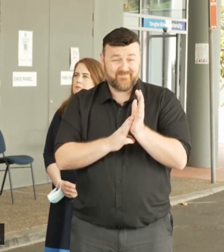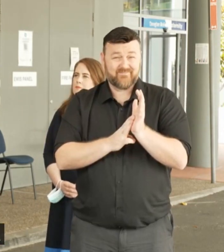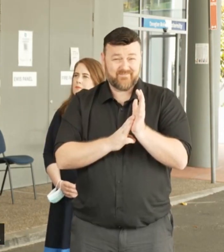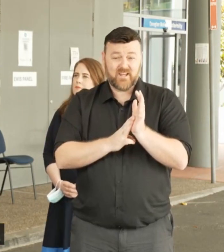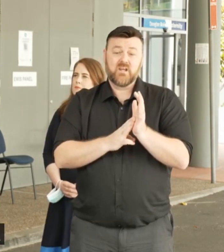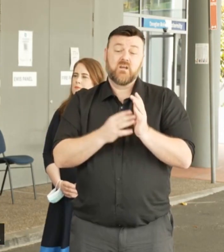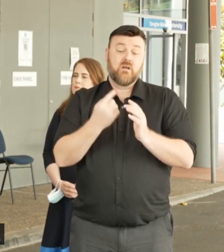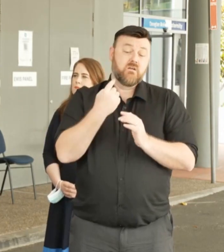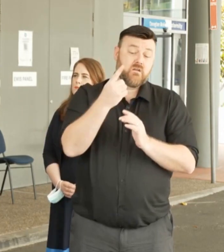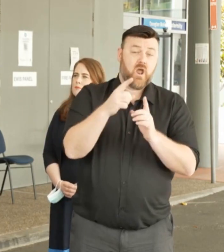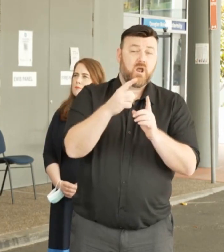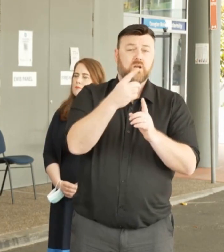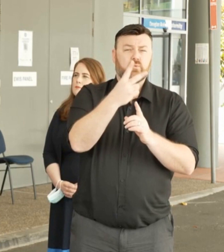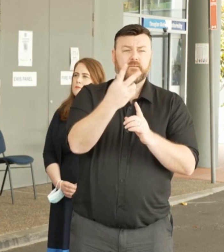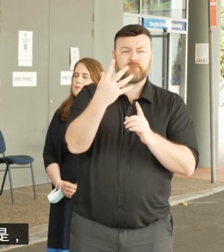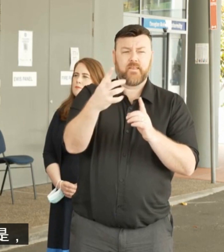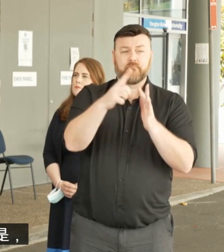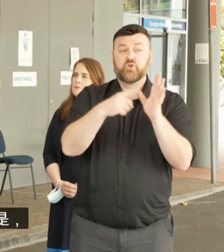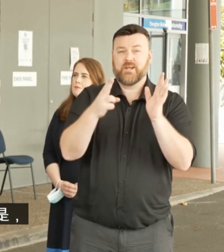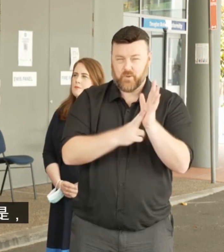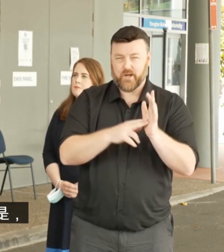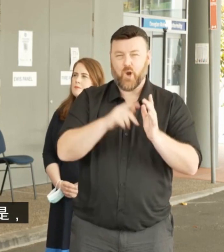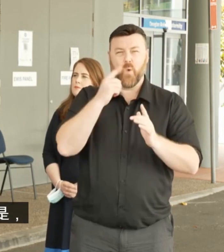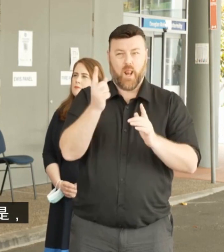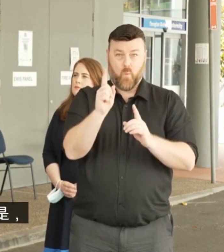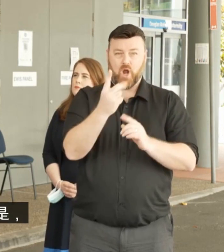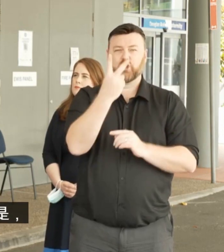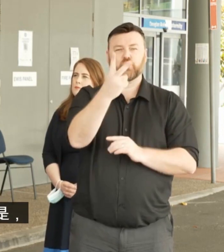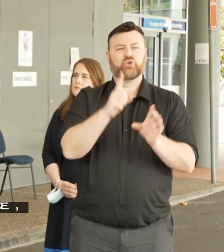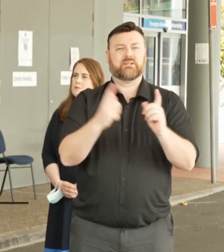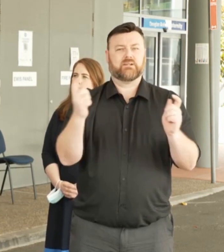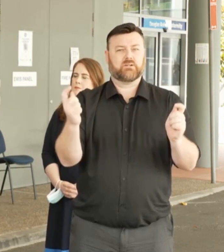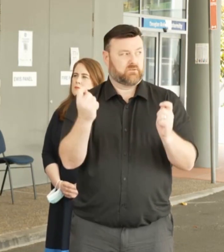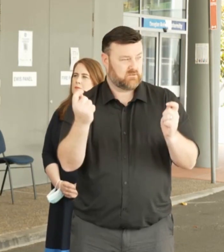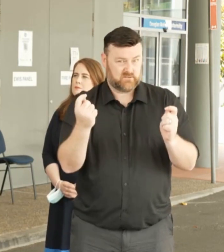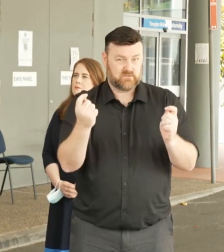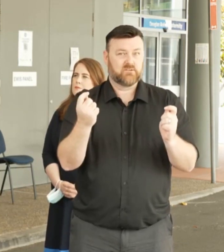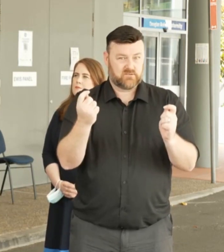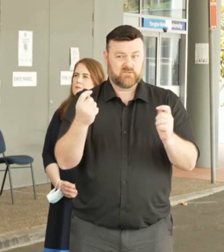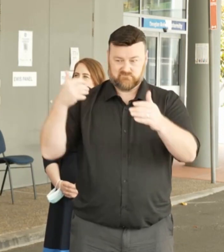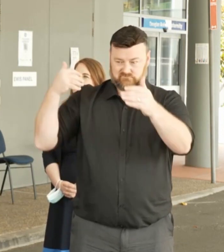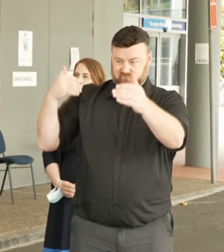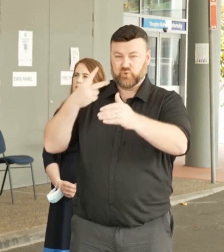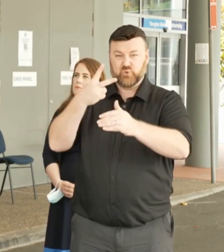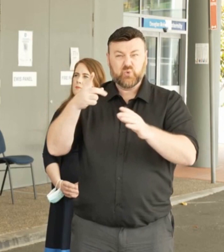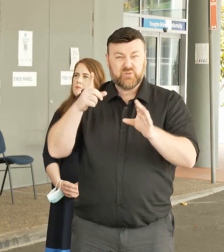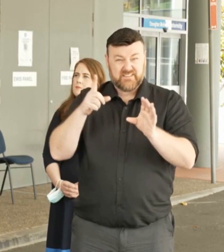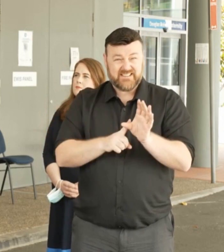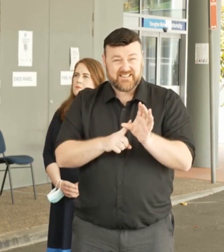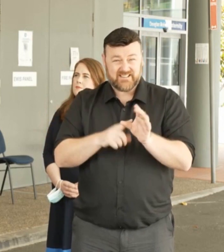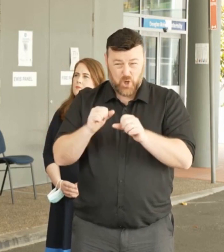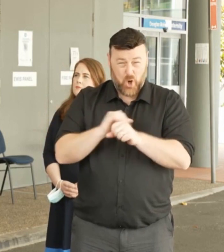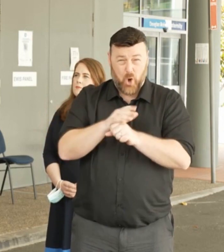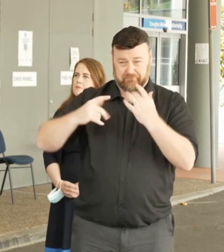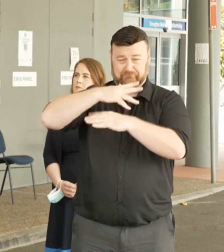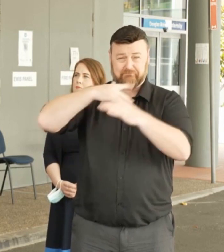2-year anniversary. What I'd really like to see is that everybody who is eligible for the vaccine, the booster, and for that